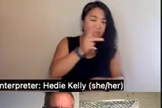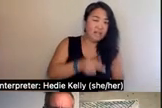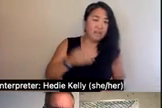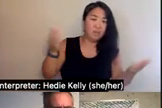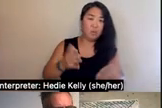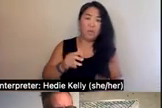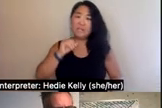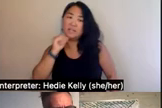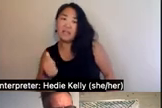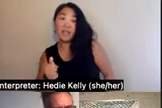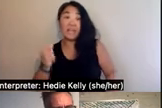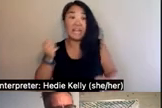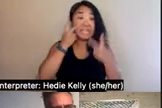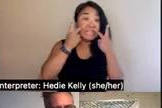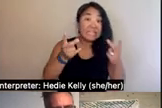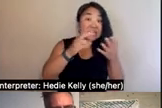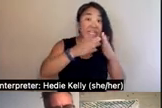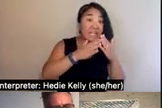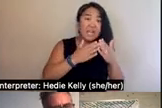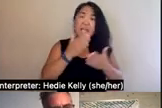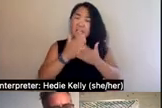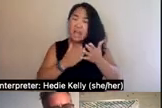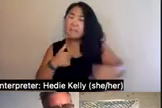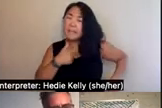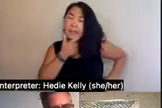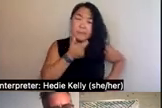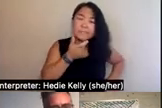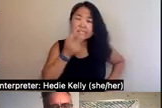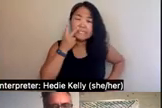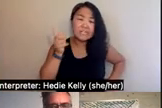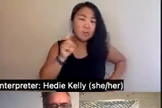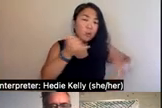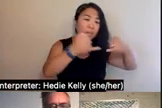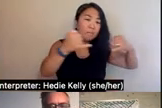the city is here? It's hard to tell. There's some parts where I know where the border is, but some parts are hard to pin down.